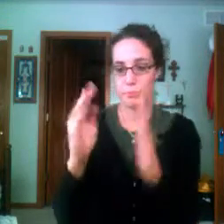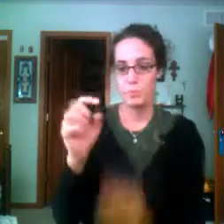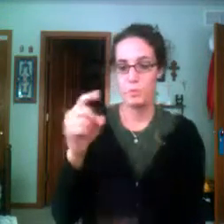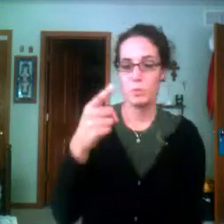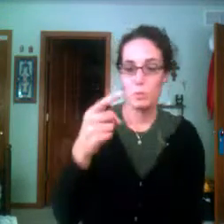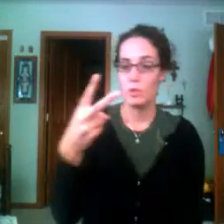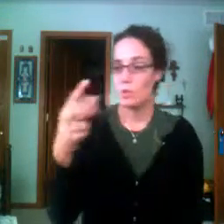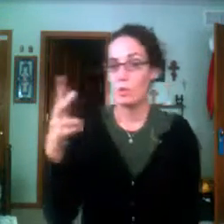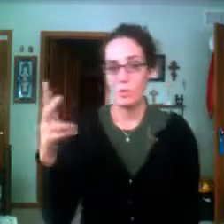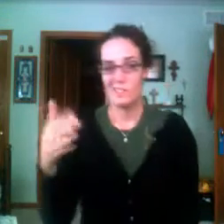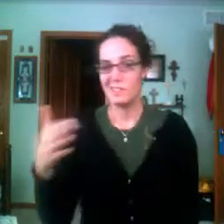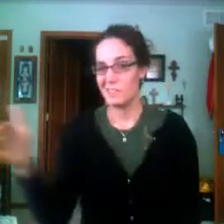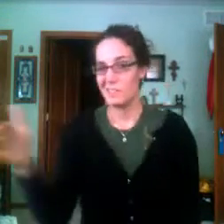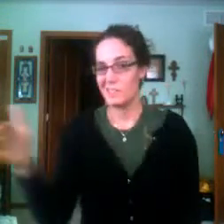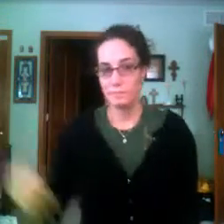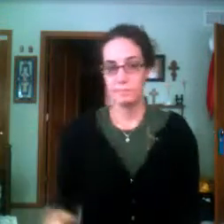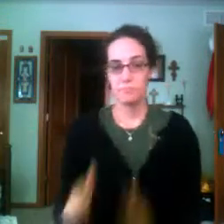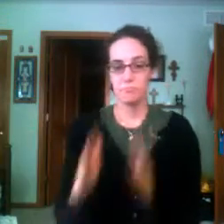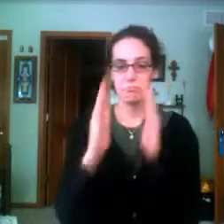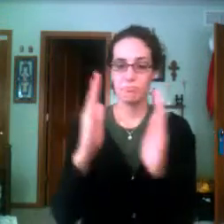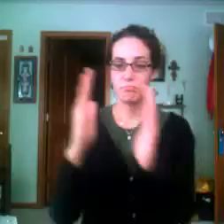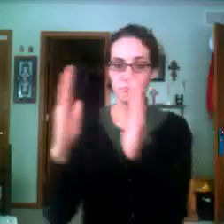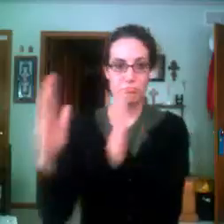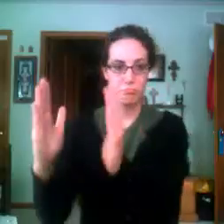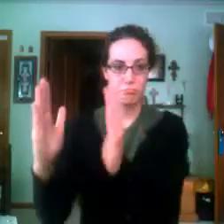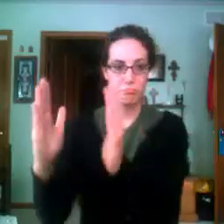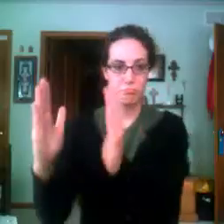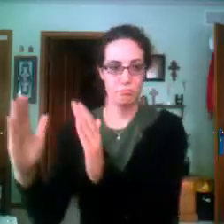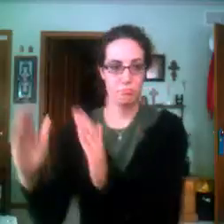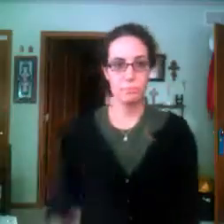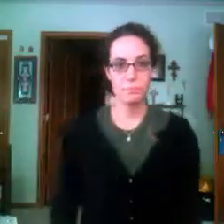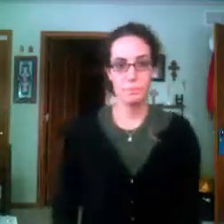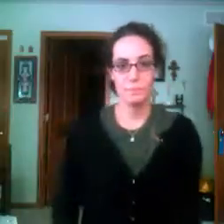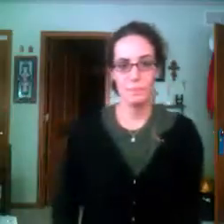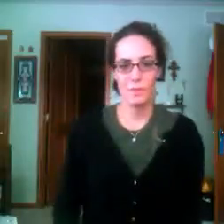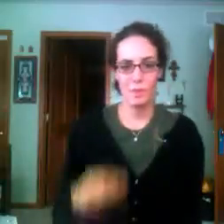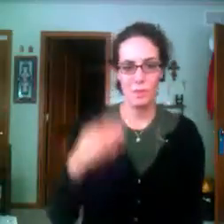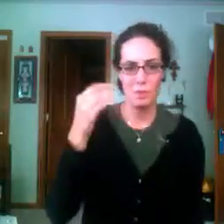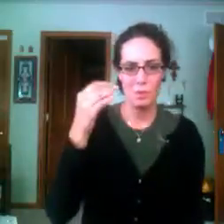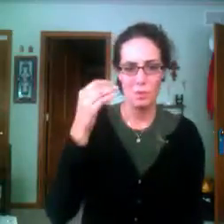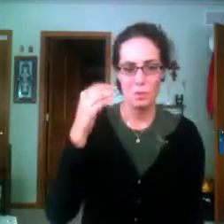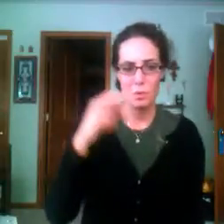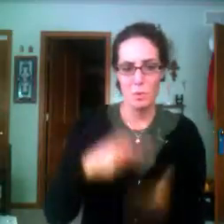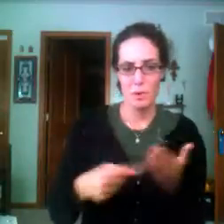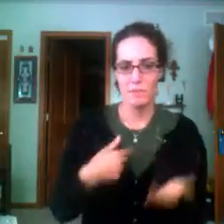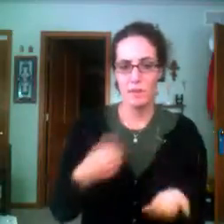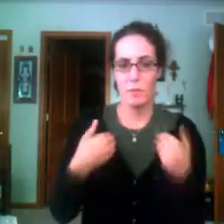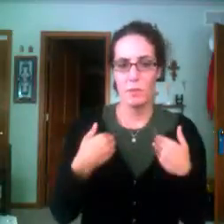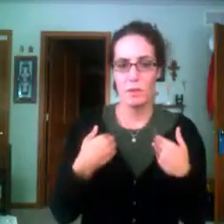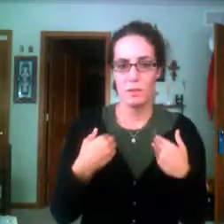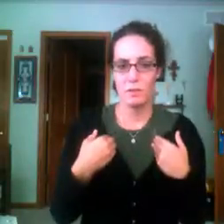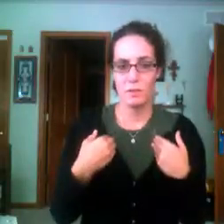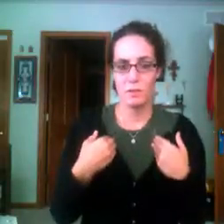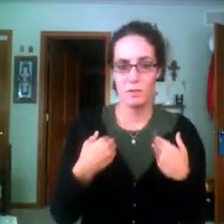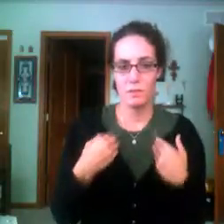on. But what if I want to put several points right here from, 0 is fine, and 1 is fine right